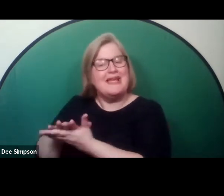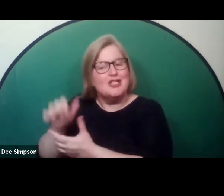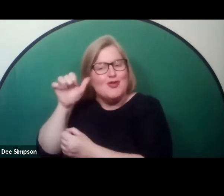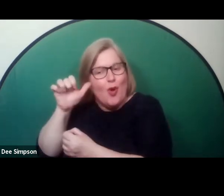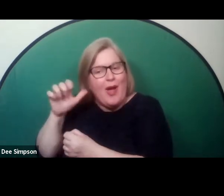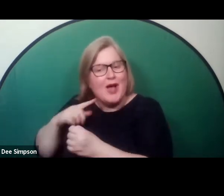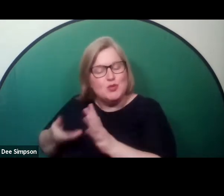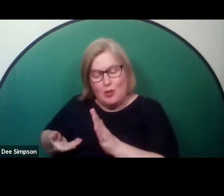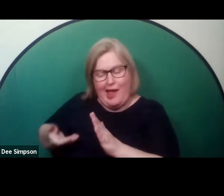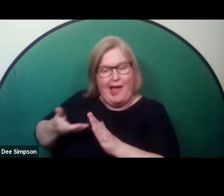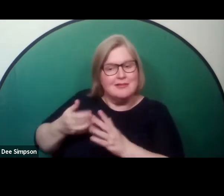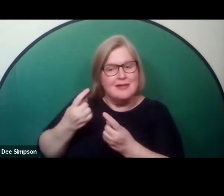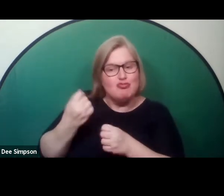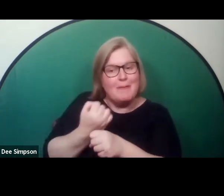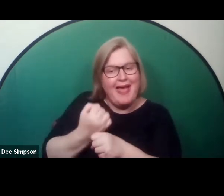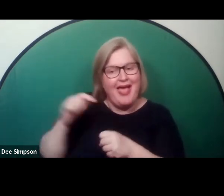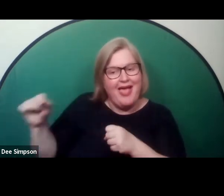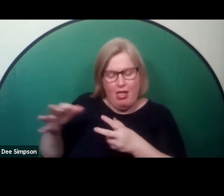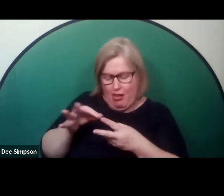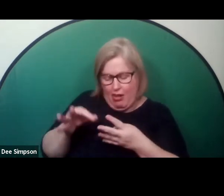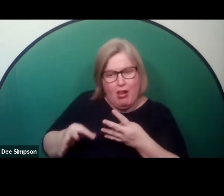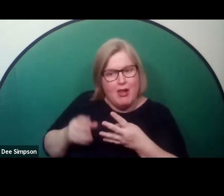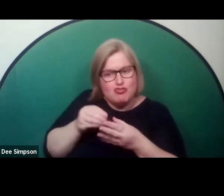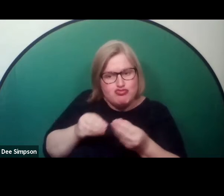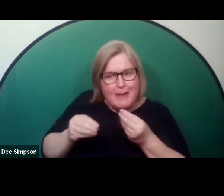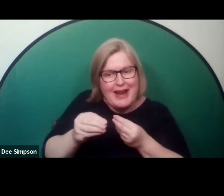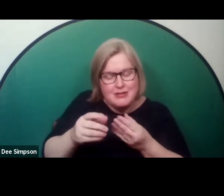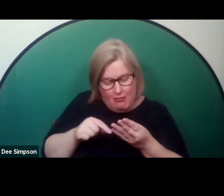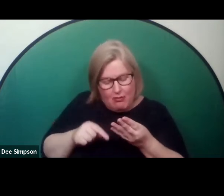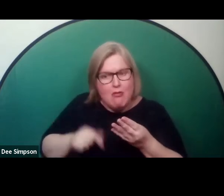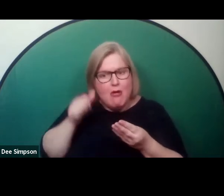then that can facilitate repair. You know, when